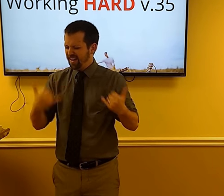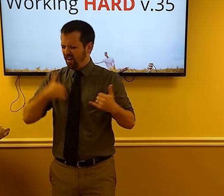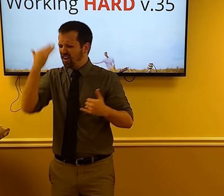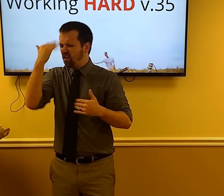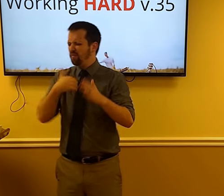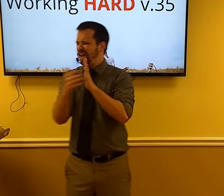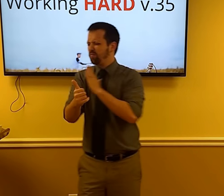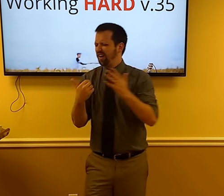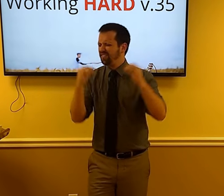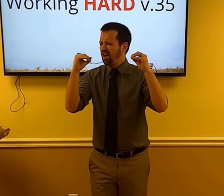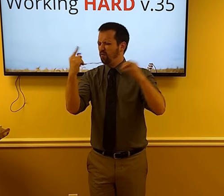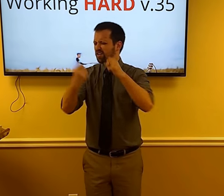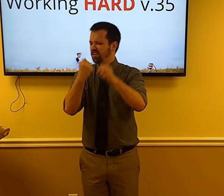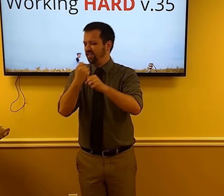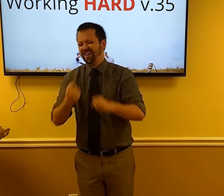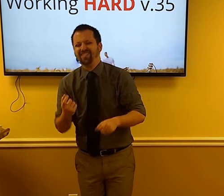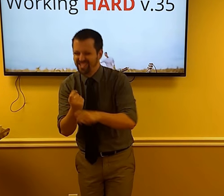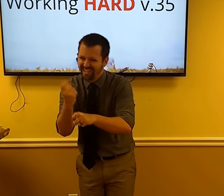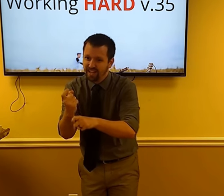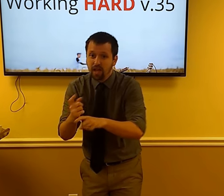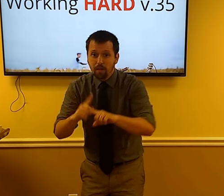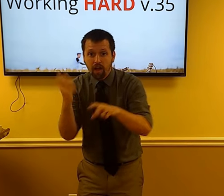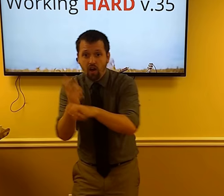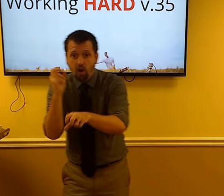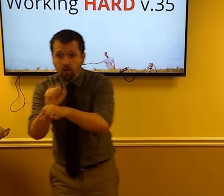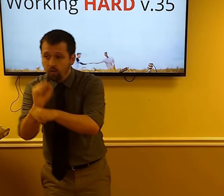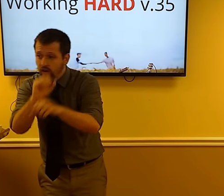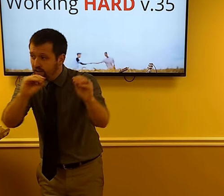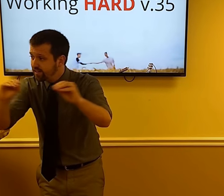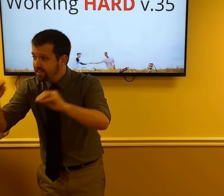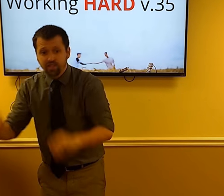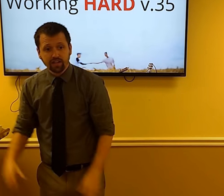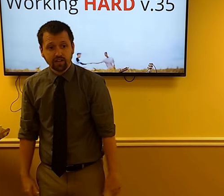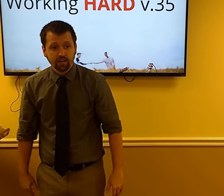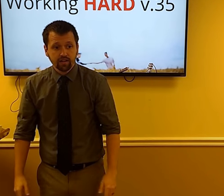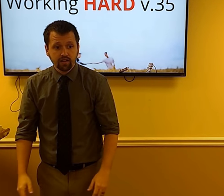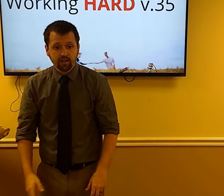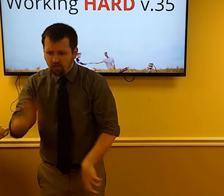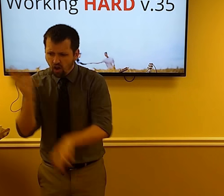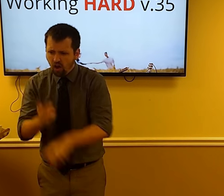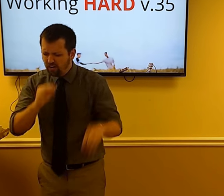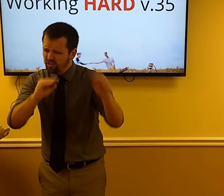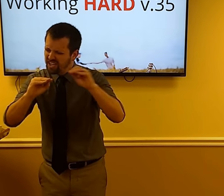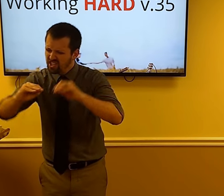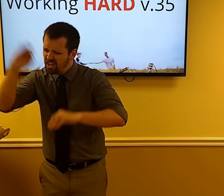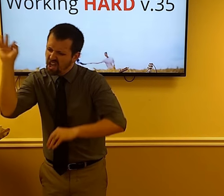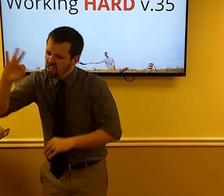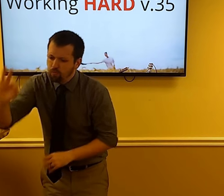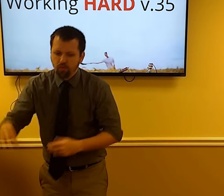Now I know, I'm expert. I taught 1 year. No, just kidding. But hard work teaching. Hard. They're teaching, they're